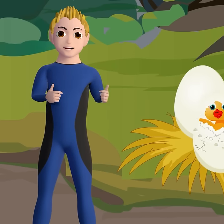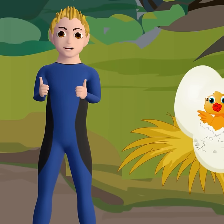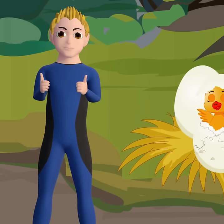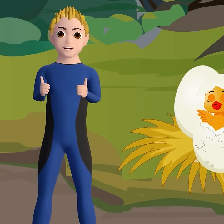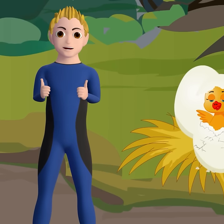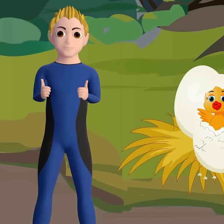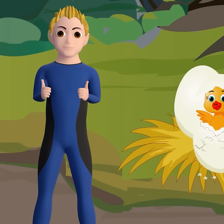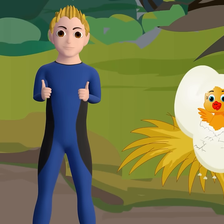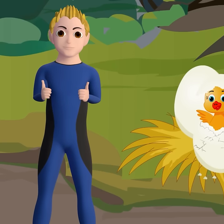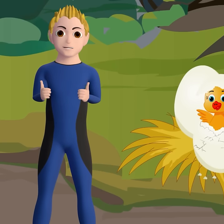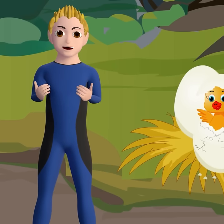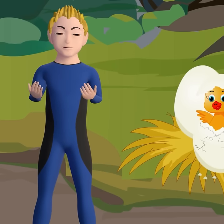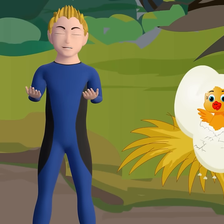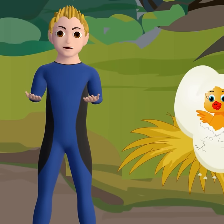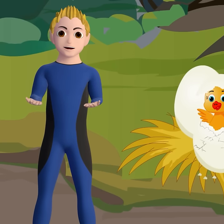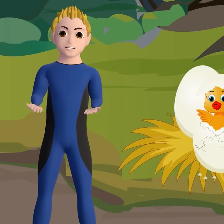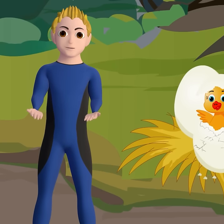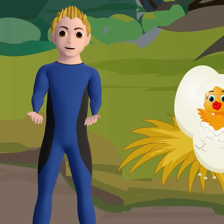That's right. It's a baby chick.